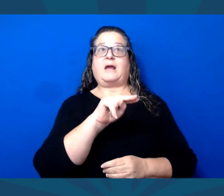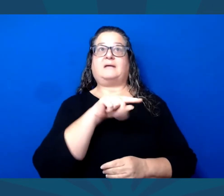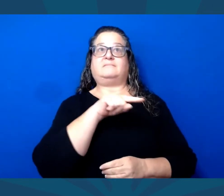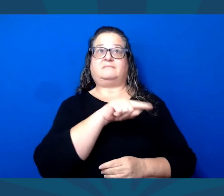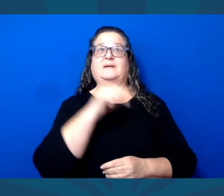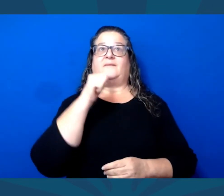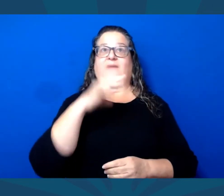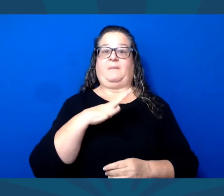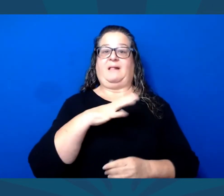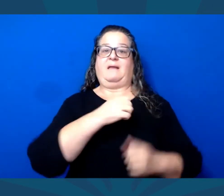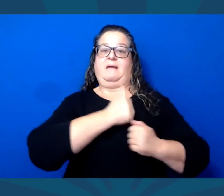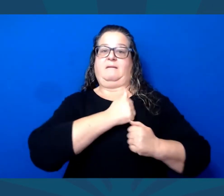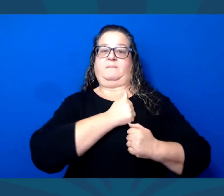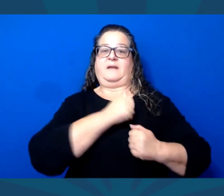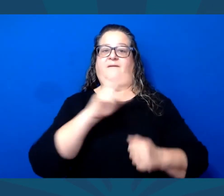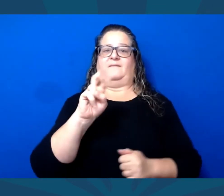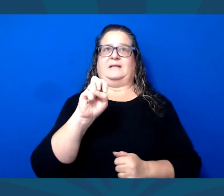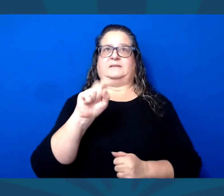Marin is a female combat veteran,